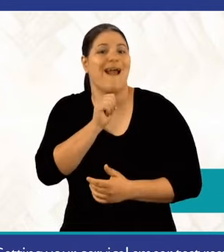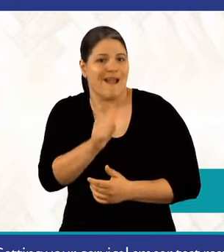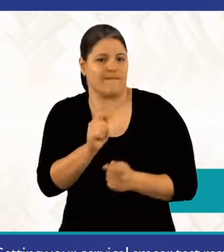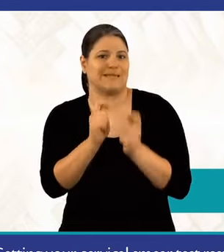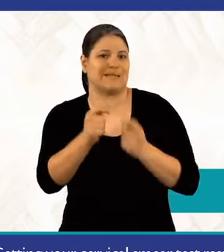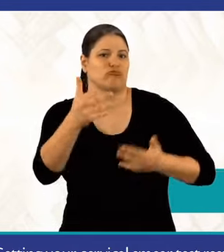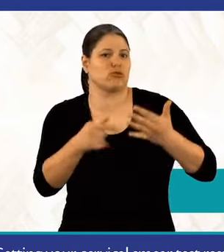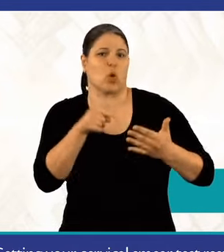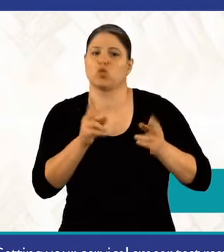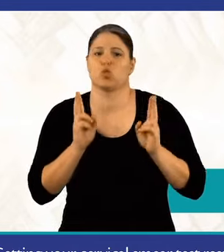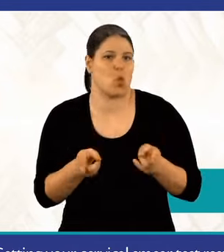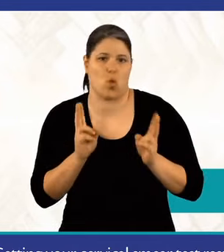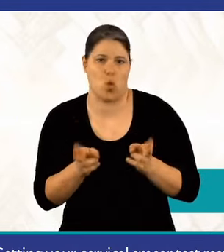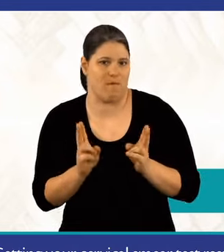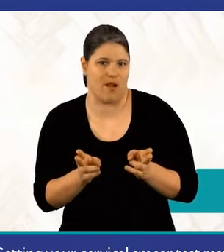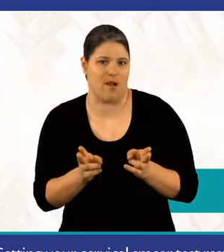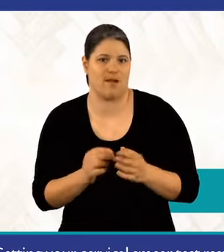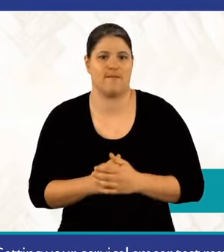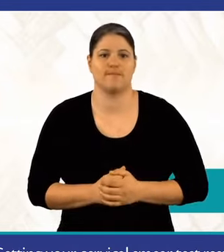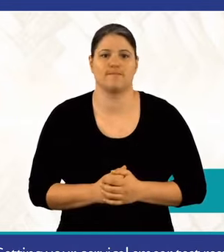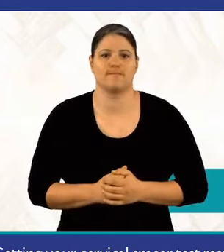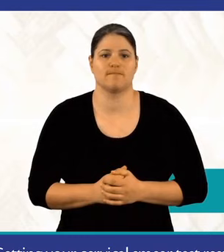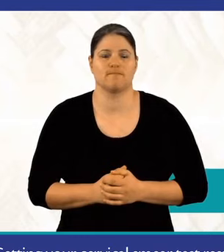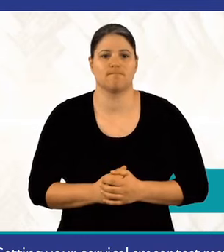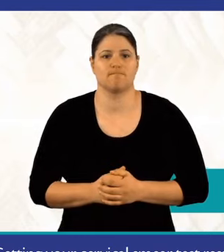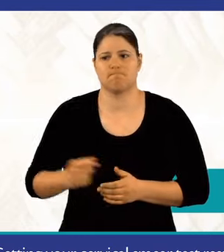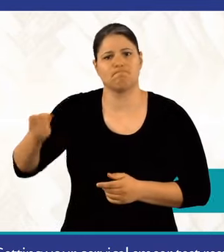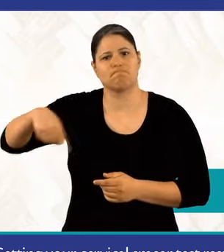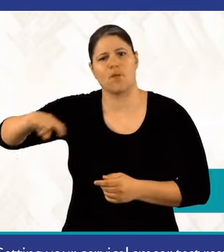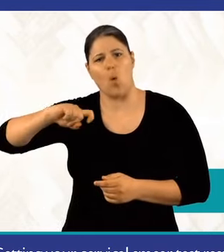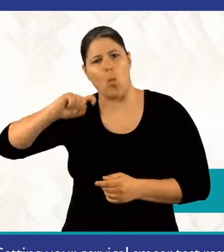The program will only contact you if you have had an abnormal result.